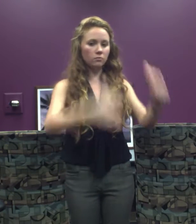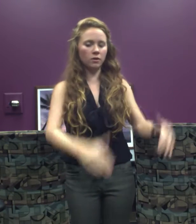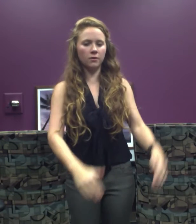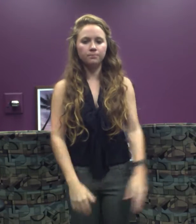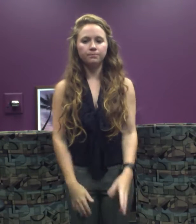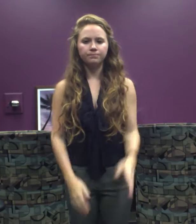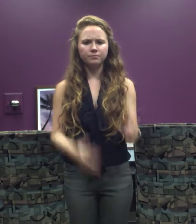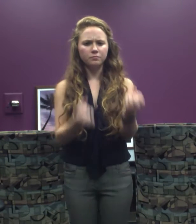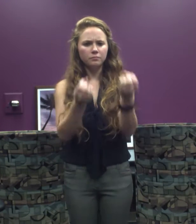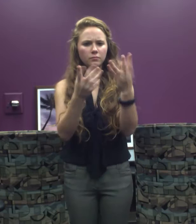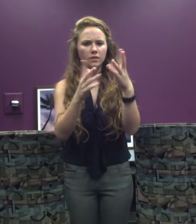ahead.